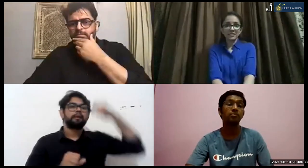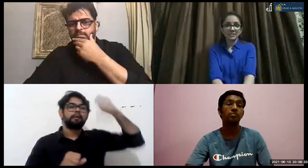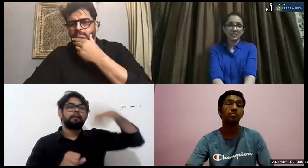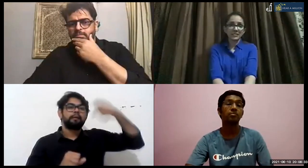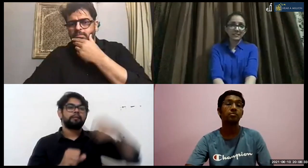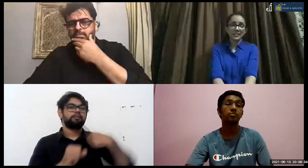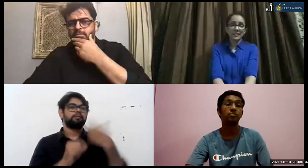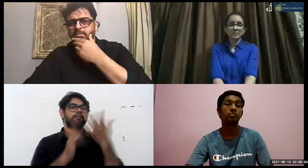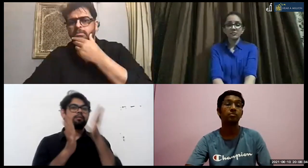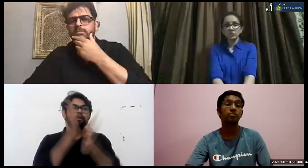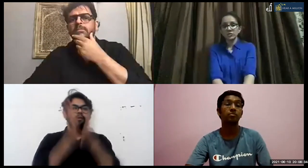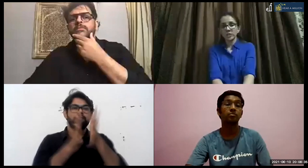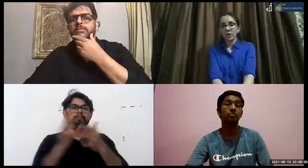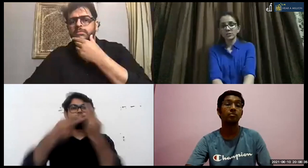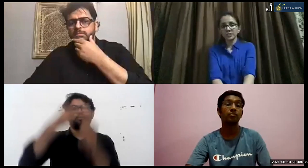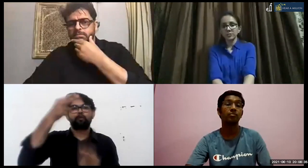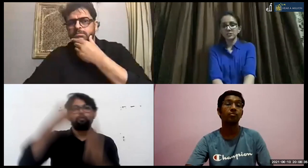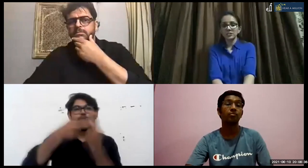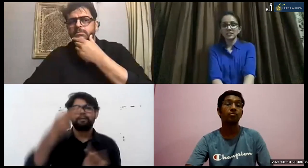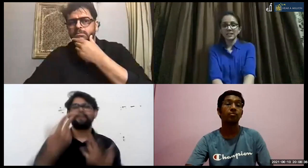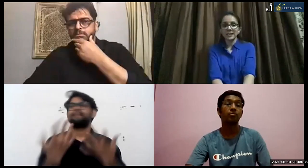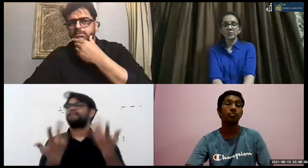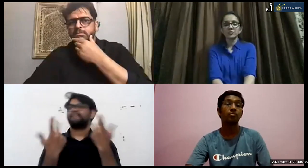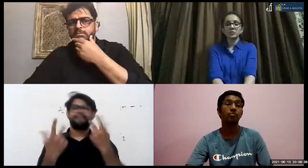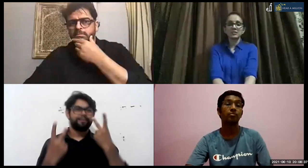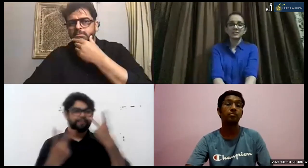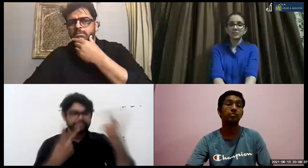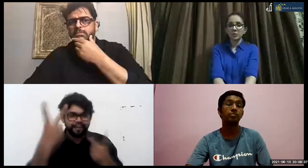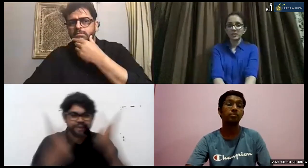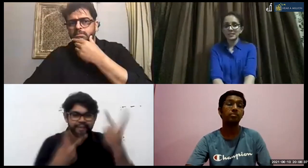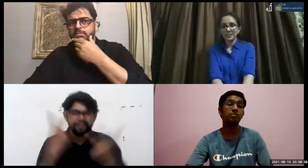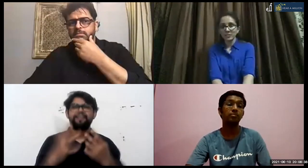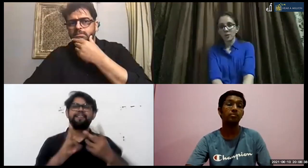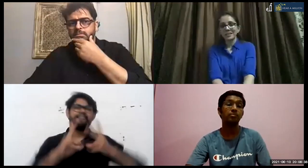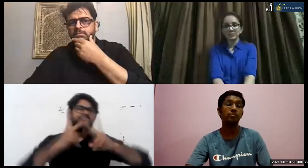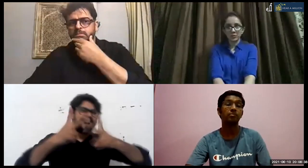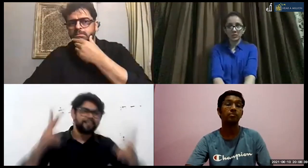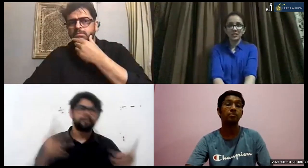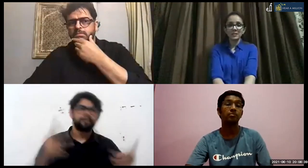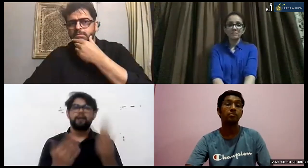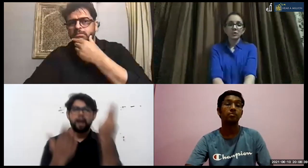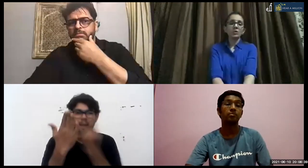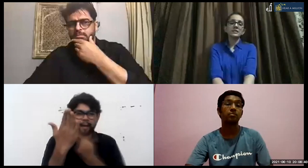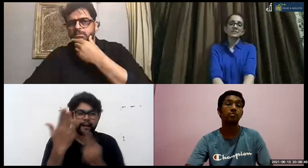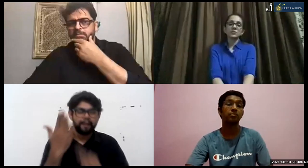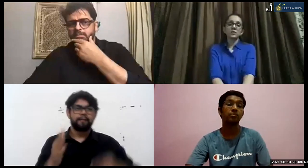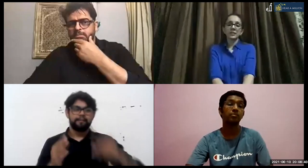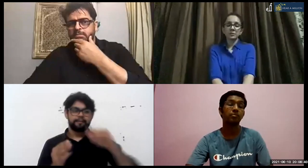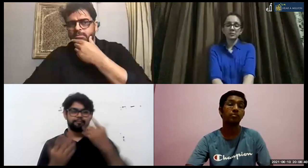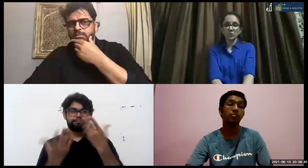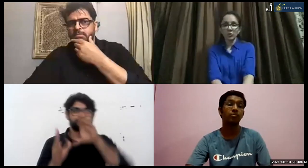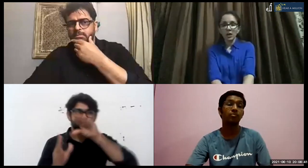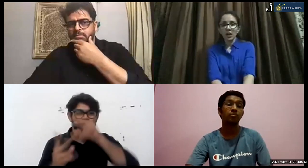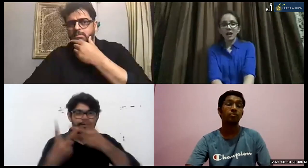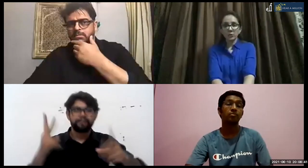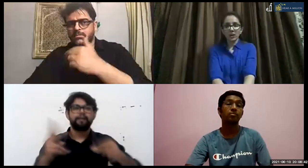If there's difficult technical error, we would just record the videos in sign language. We could sign stories, etc., make it visual. All these things we are able